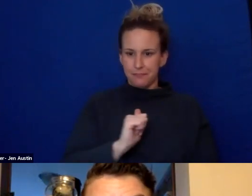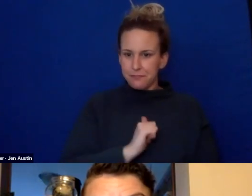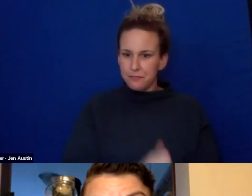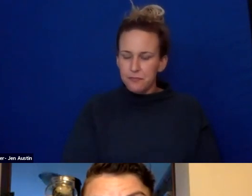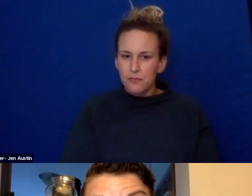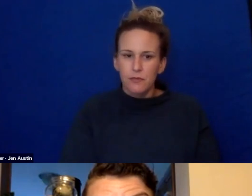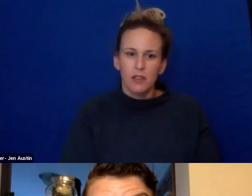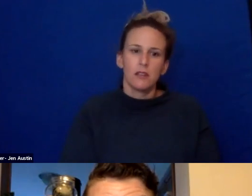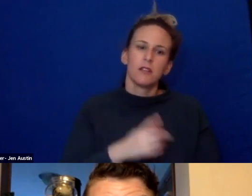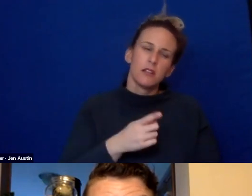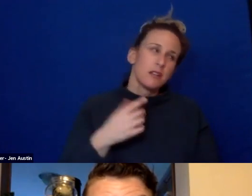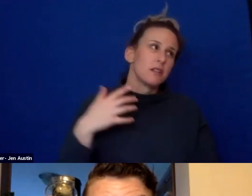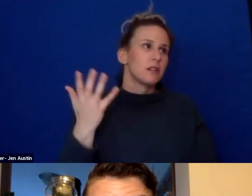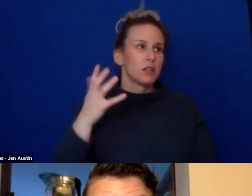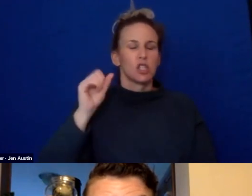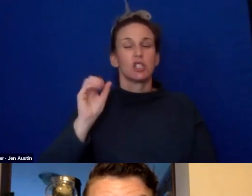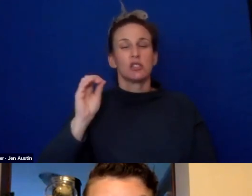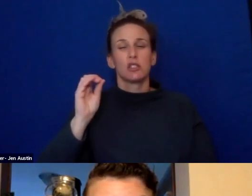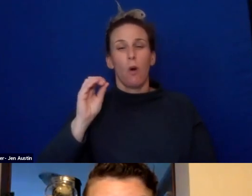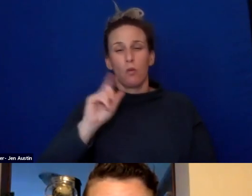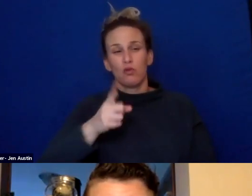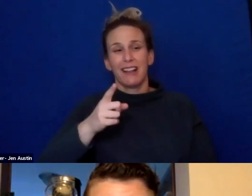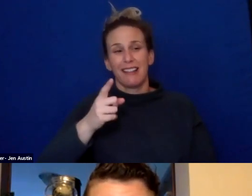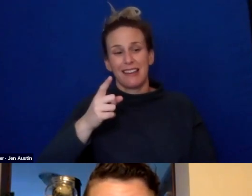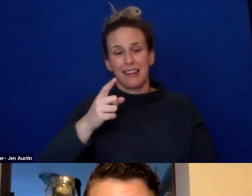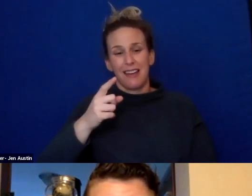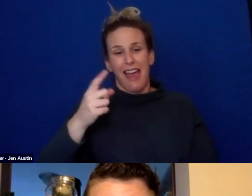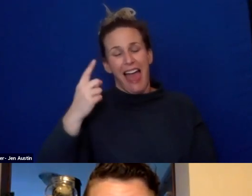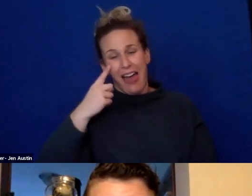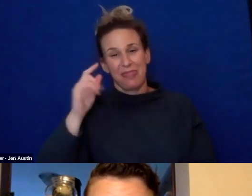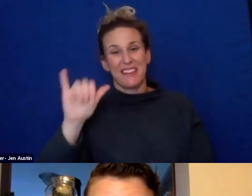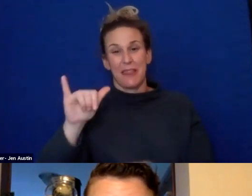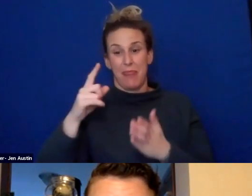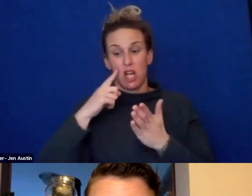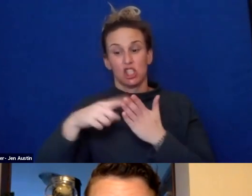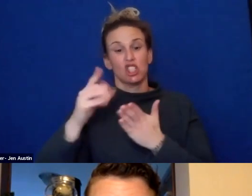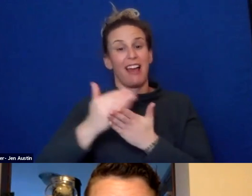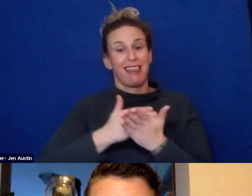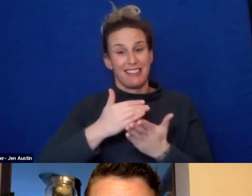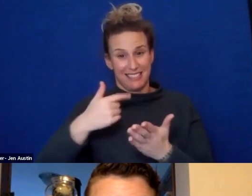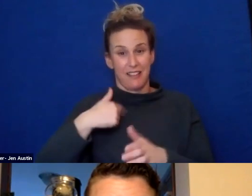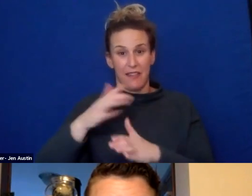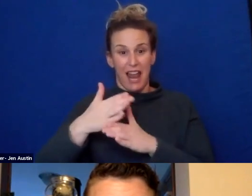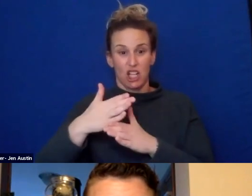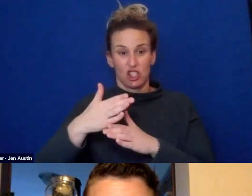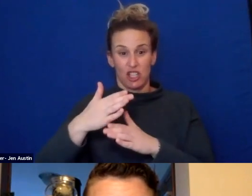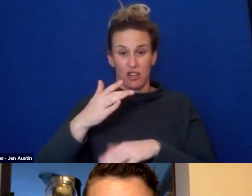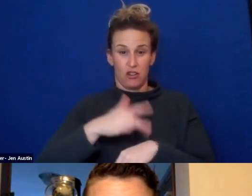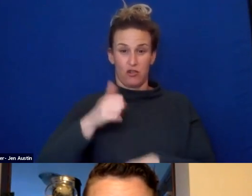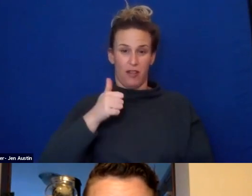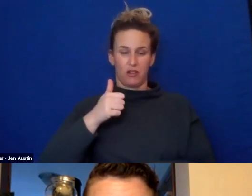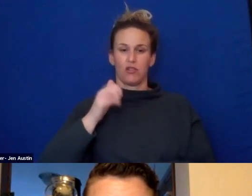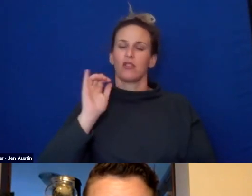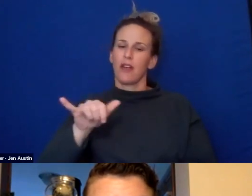um so i want to say that i i really do think that that checklist that i shared earlier is a great way to